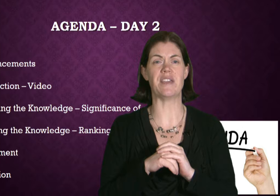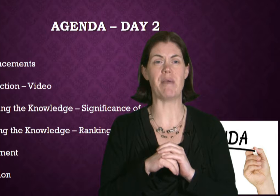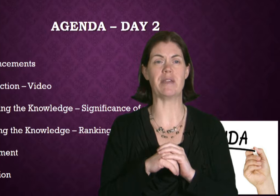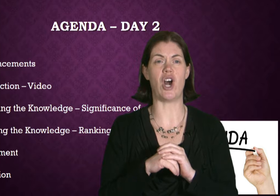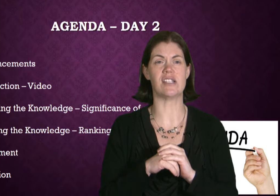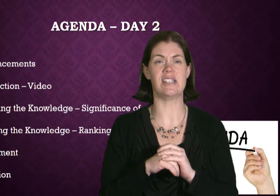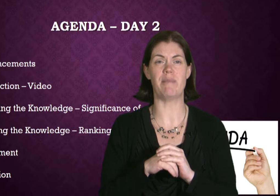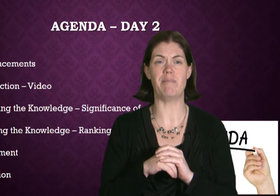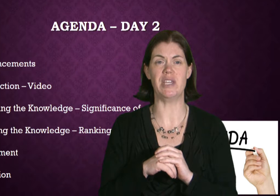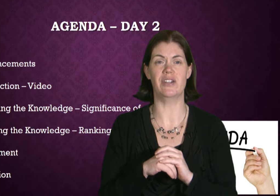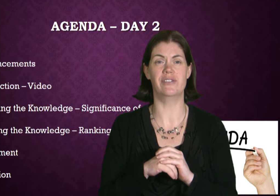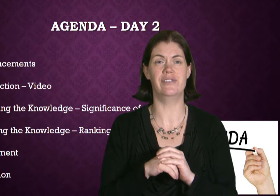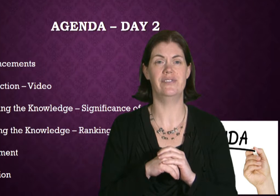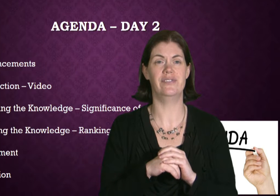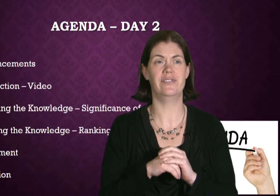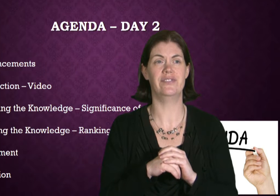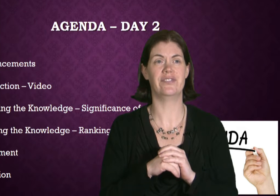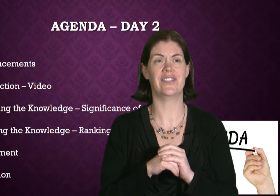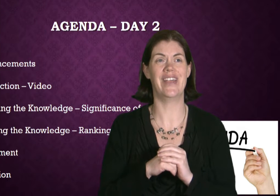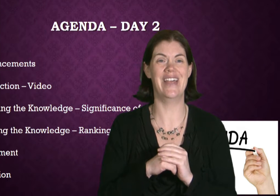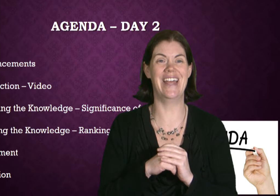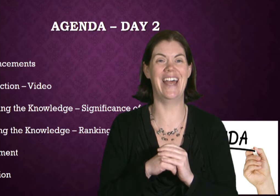yeah, I think maybe Costin, it might be you.